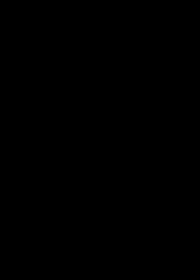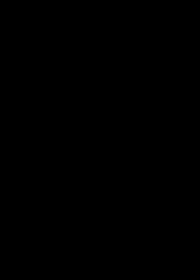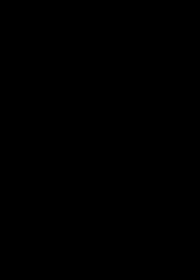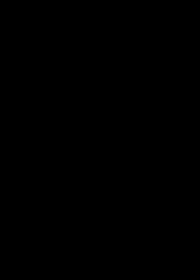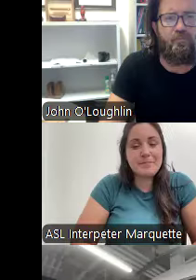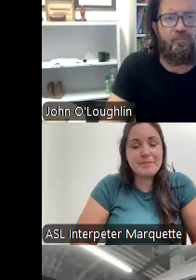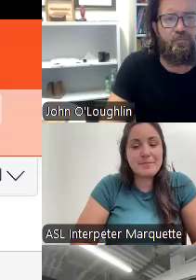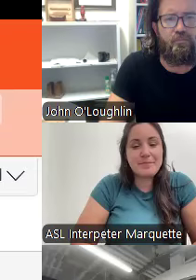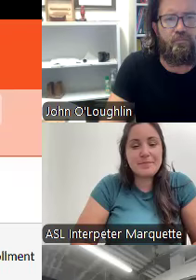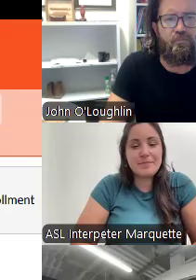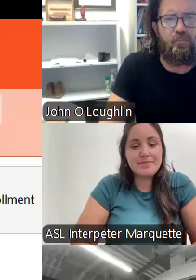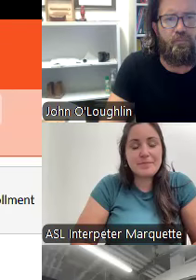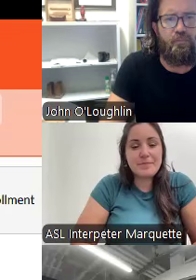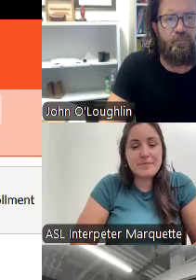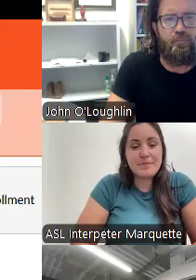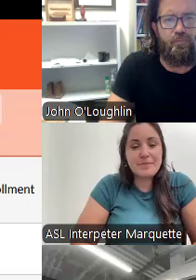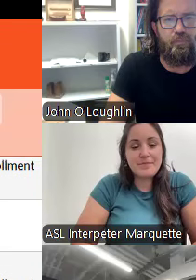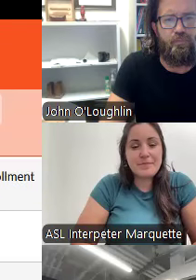else.